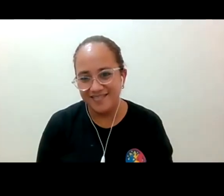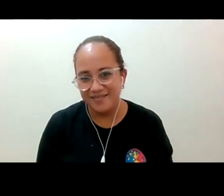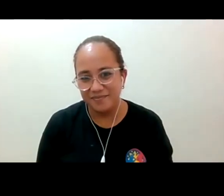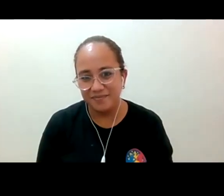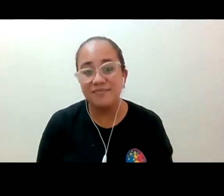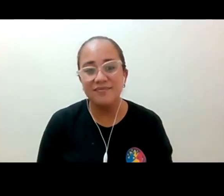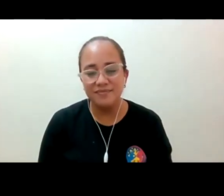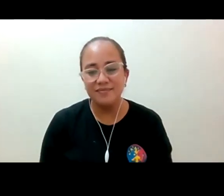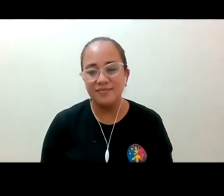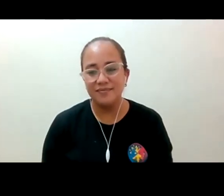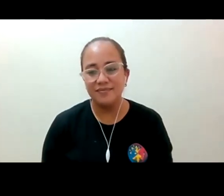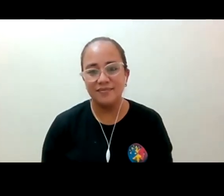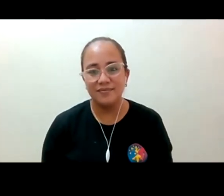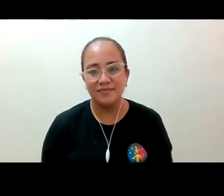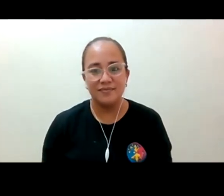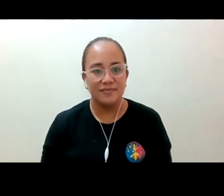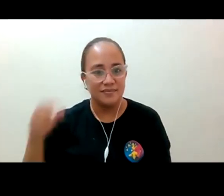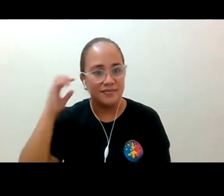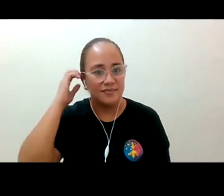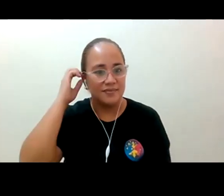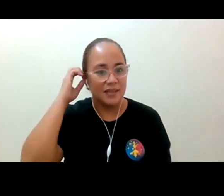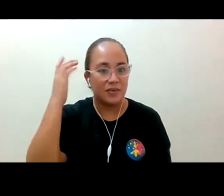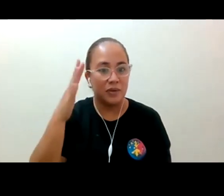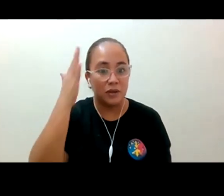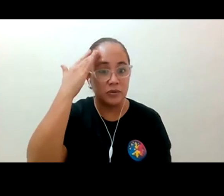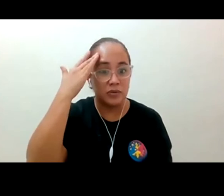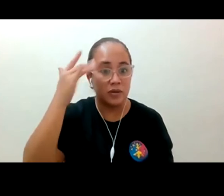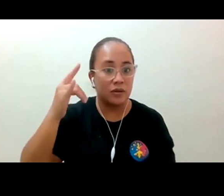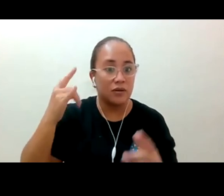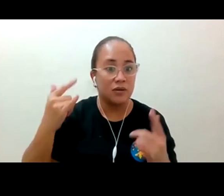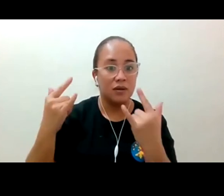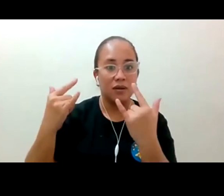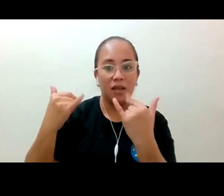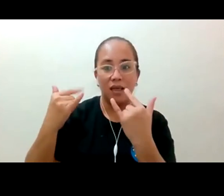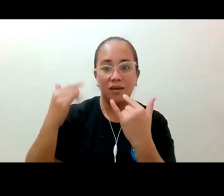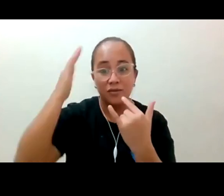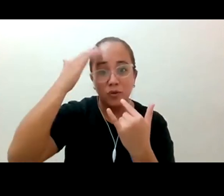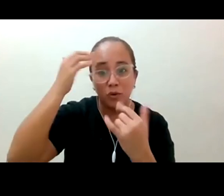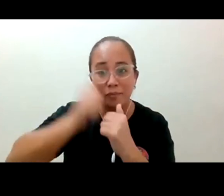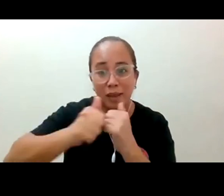Okay, sir. Yeah, I don't know if you know this sign in ASL.